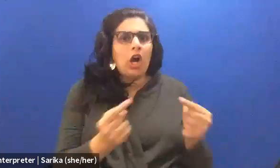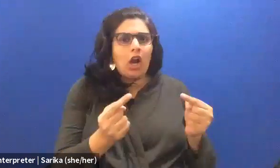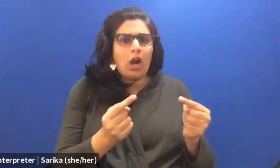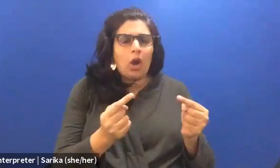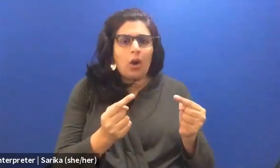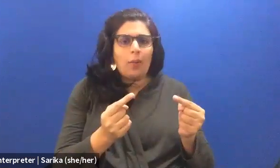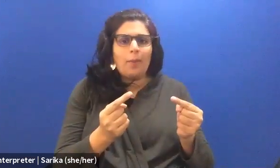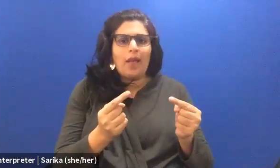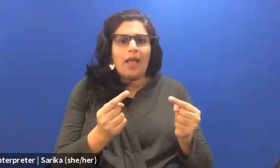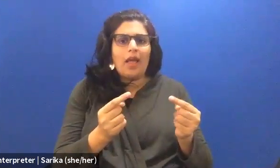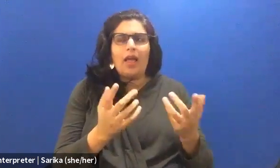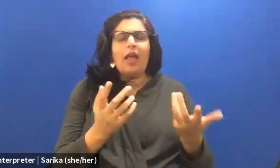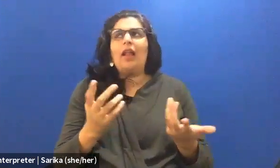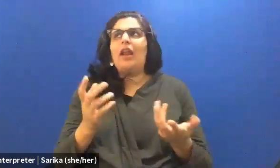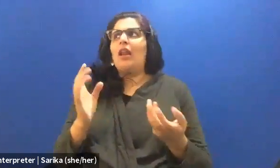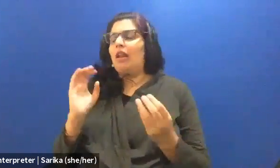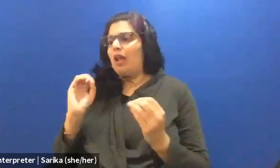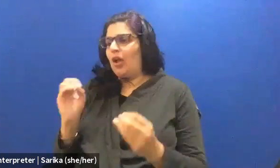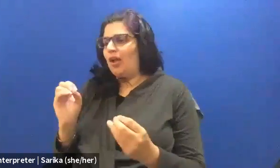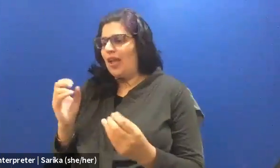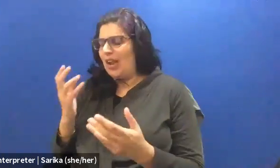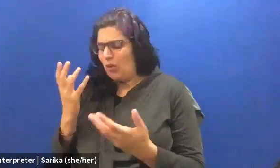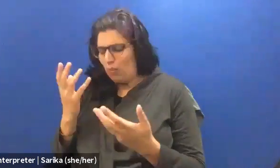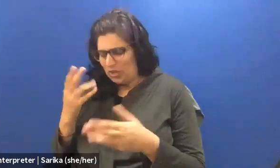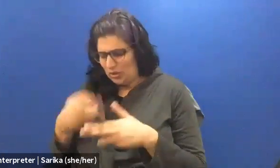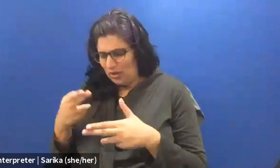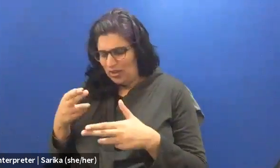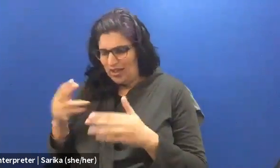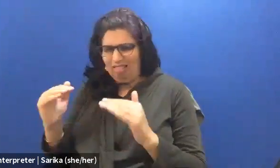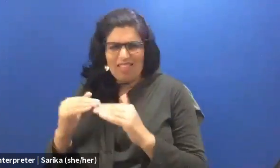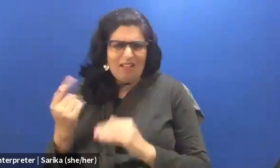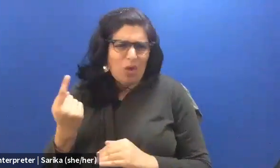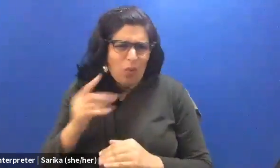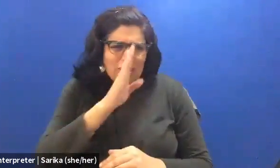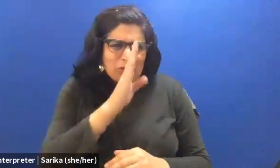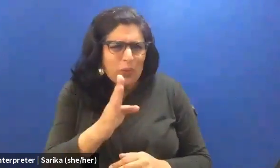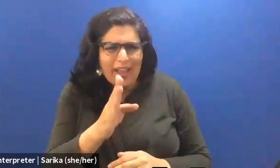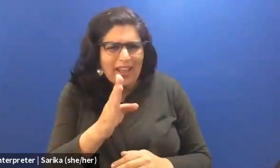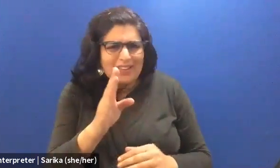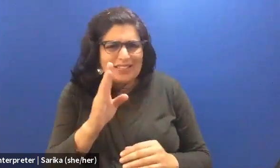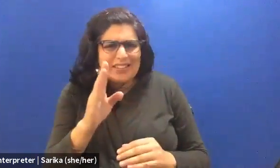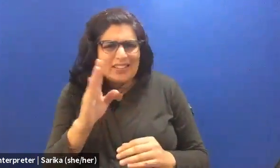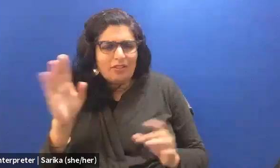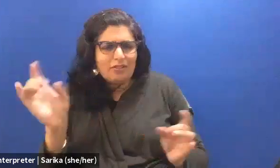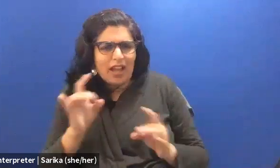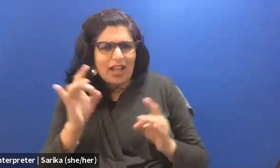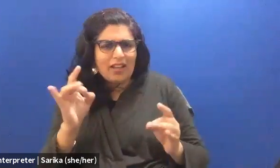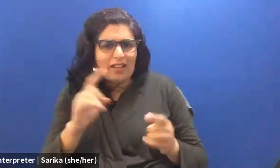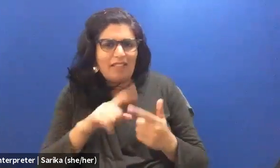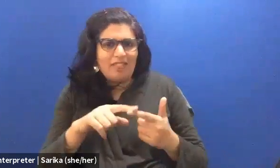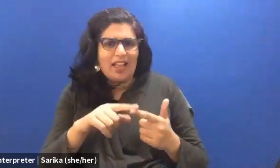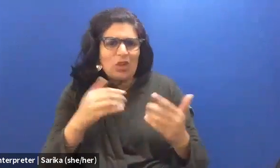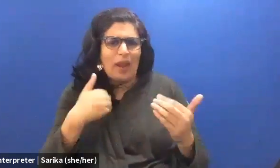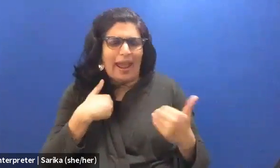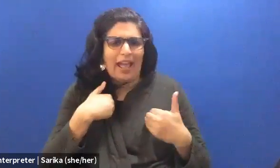even addressing that, I don't know, what do you call it, level 1 direct violence, but then you have the goons or